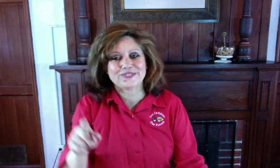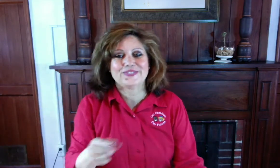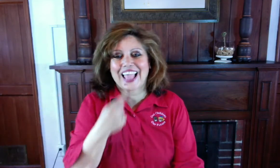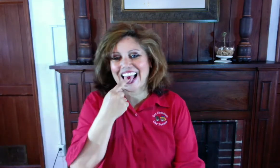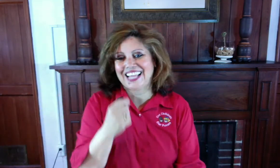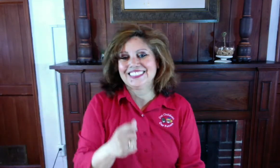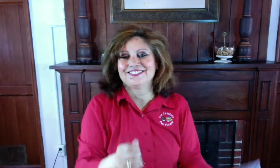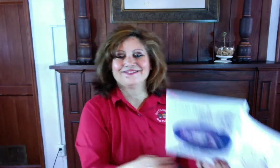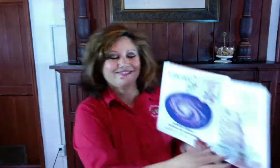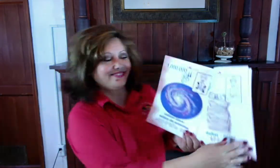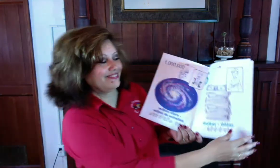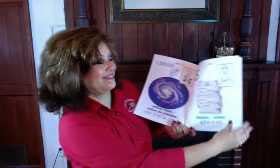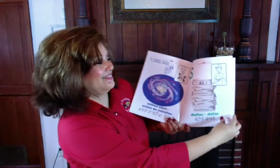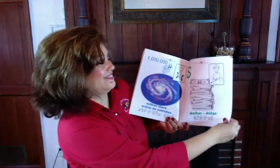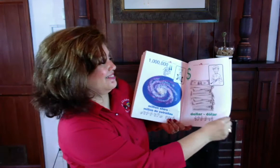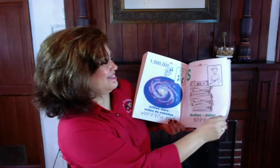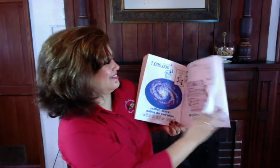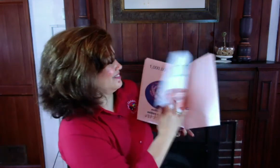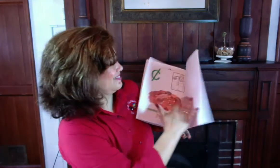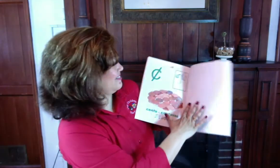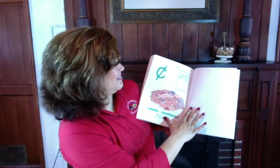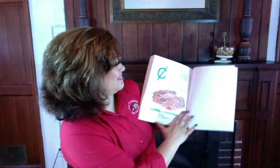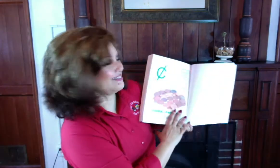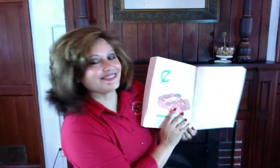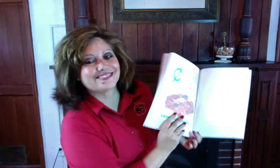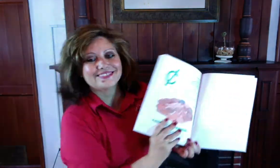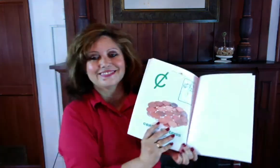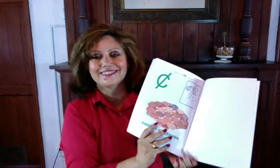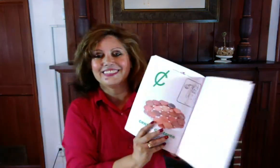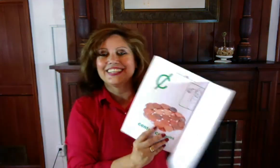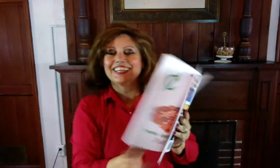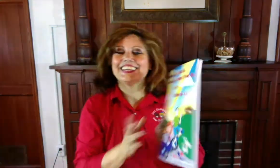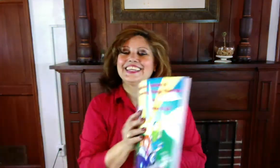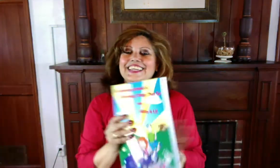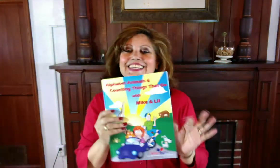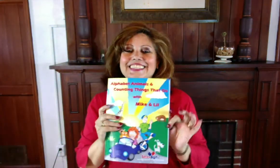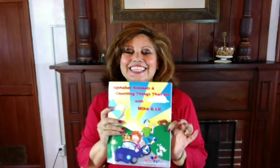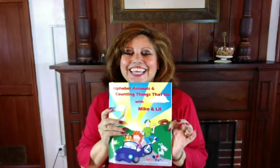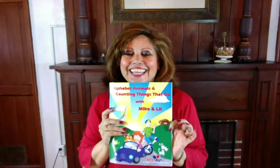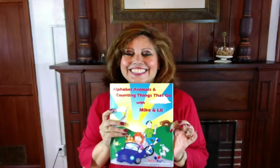The end.